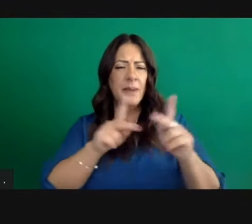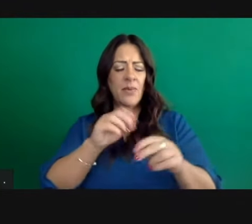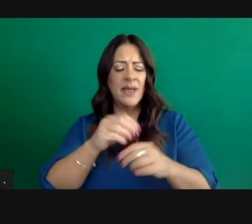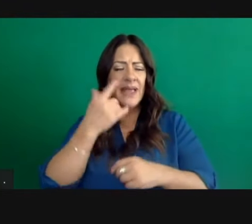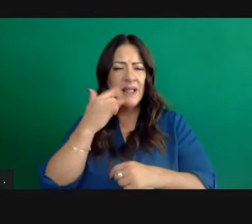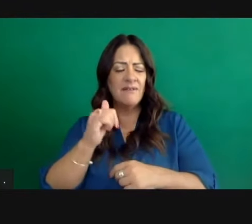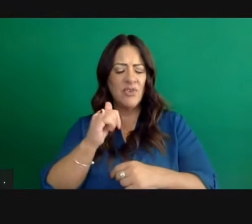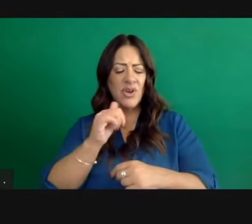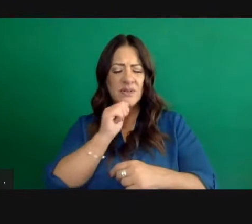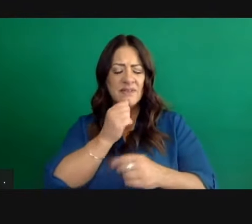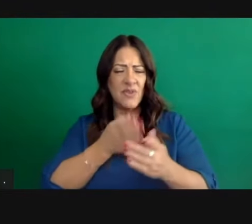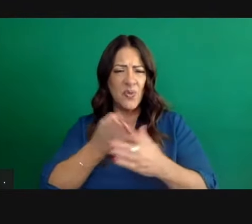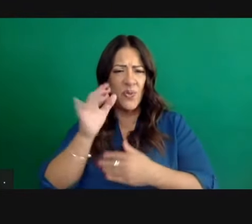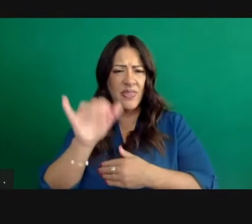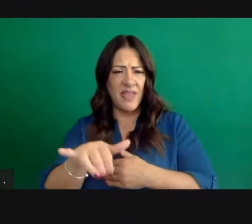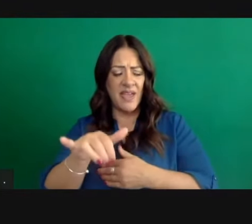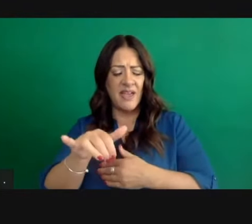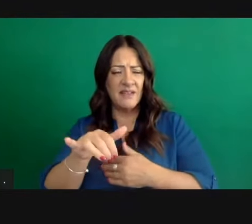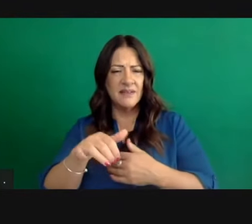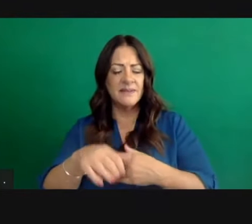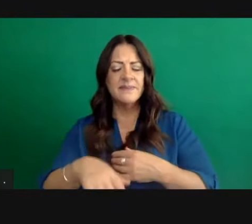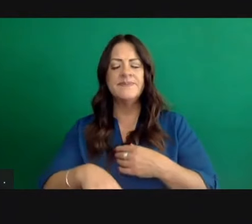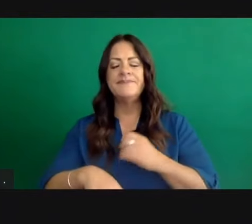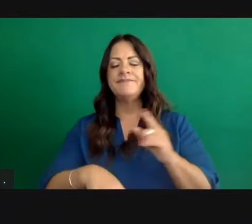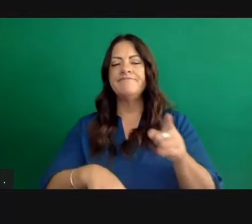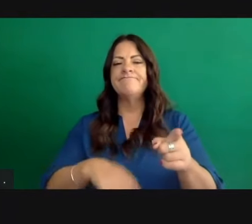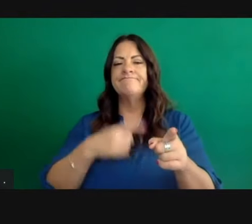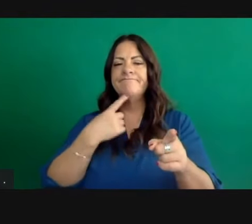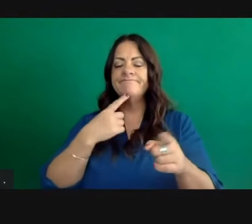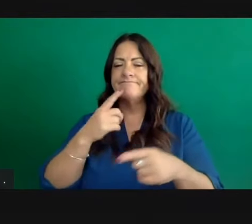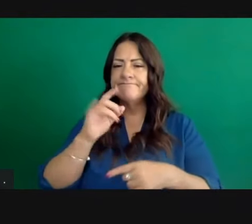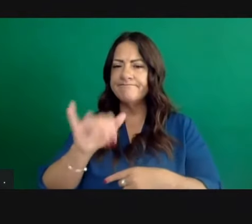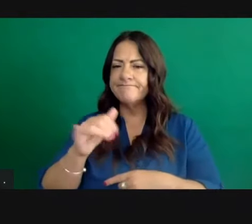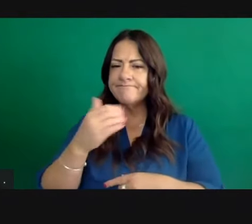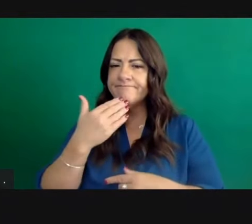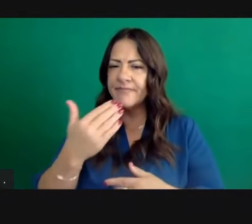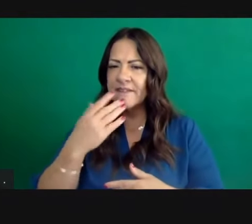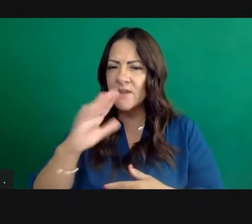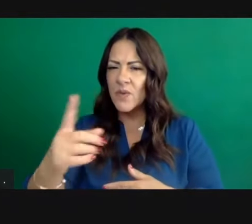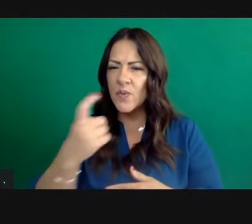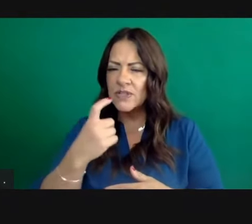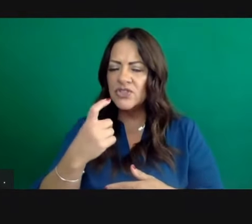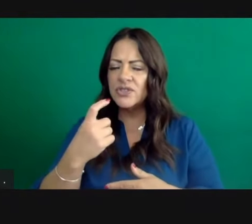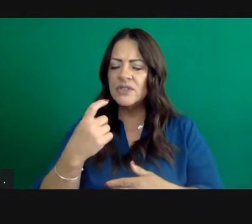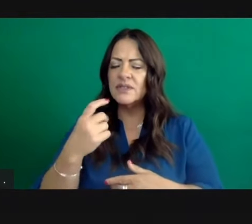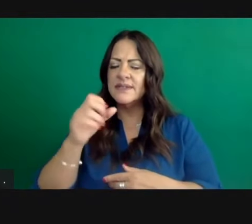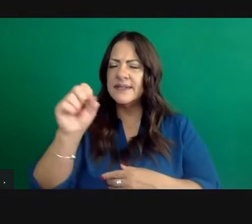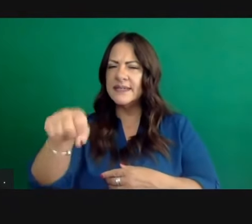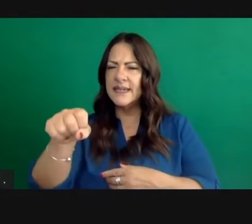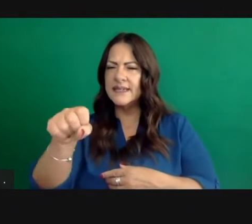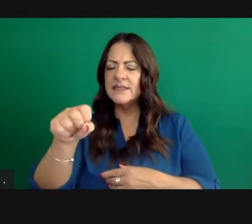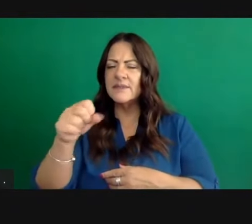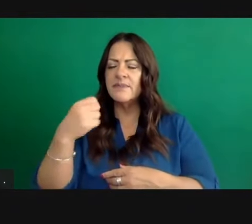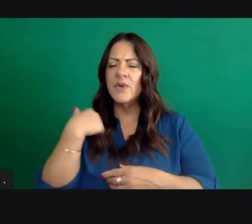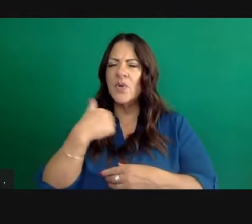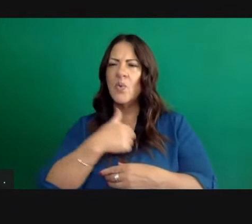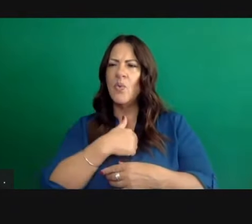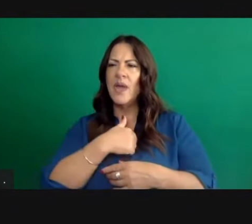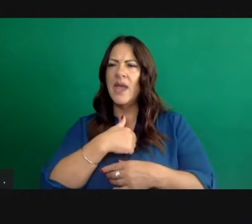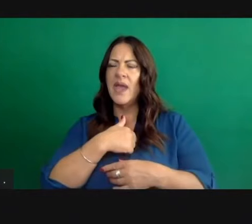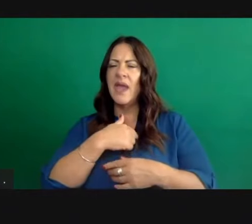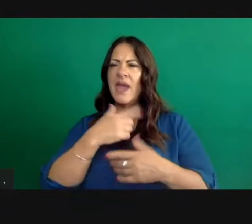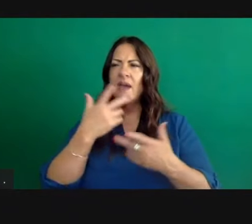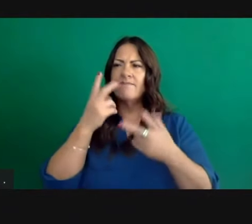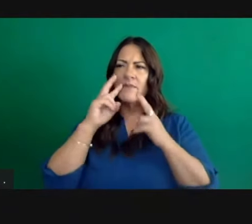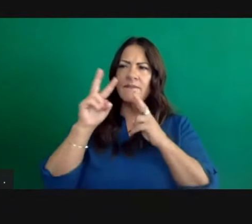So thank you for the question. And I think as we all look closely to the future of the Affordable Care